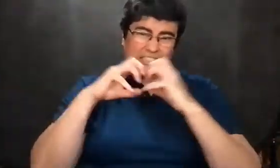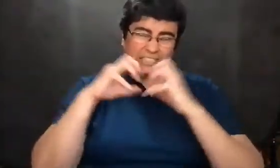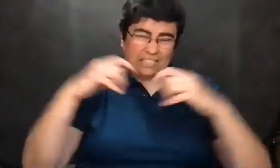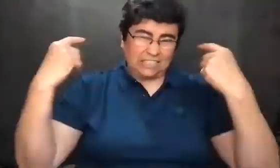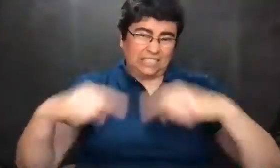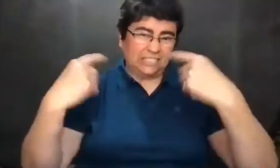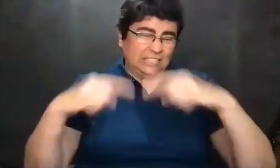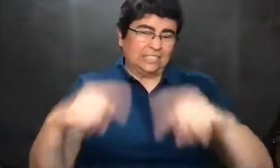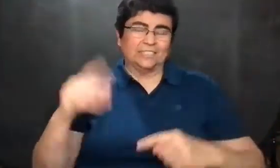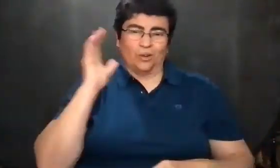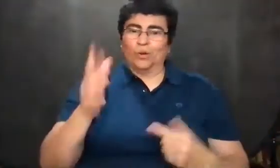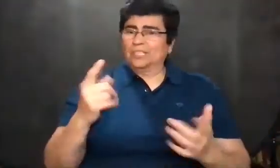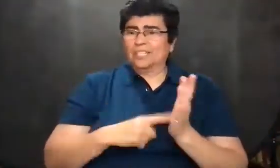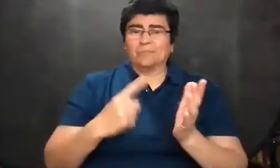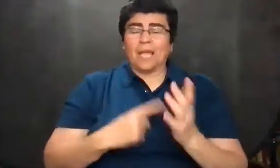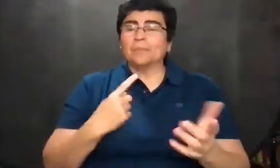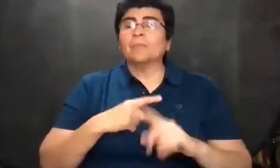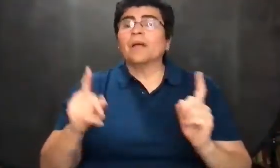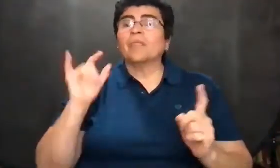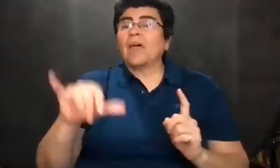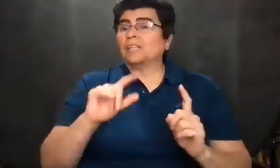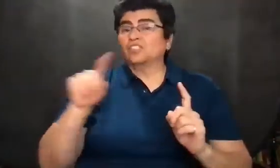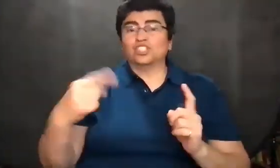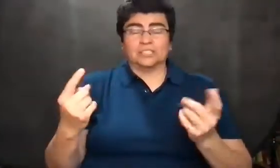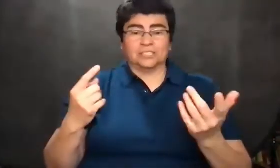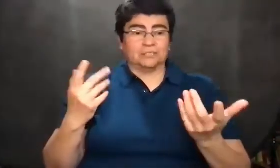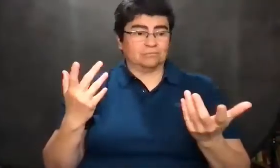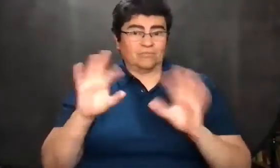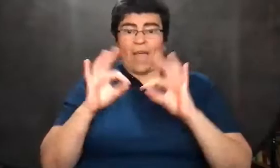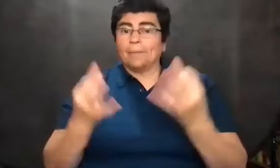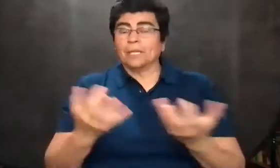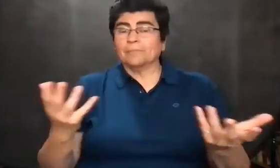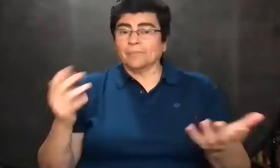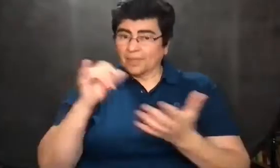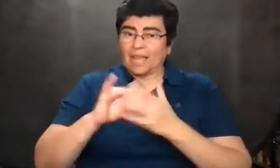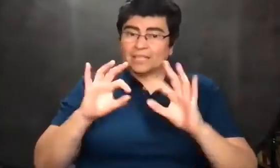you, it's just the way it is. It's family, it's family. I'm